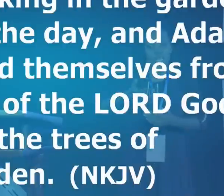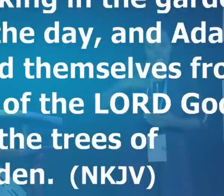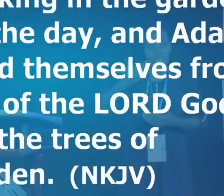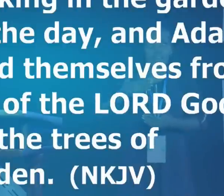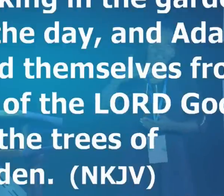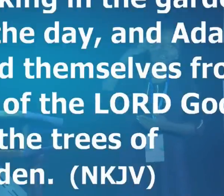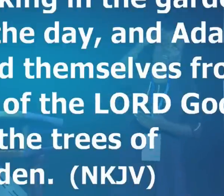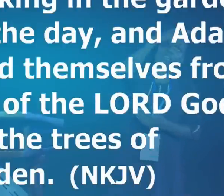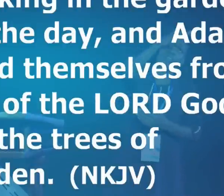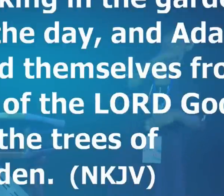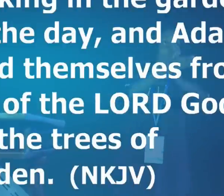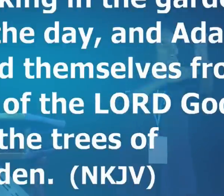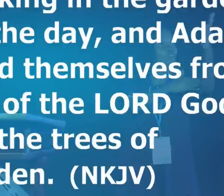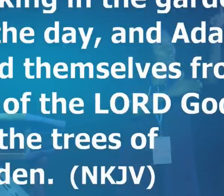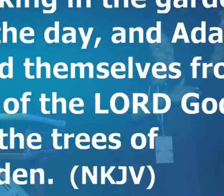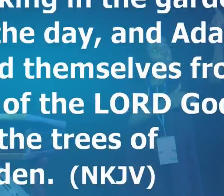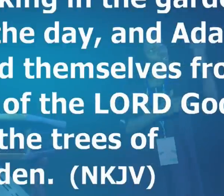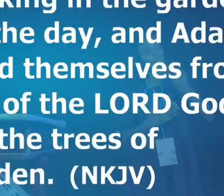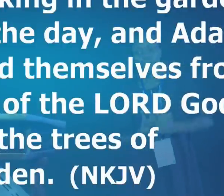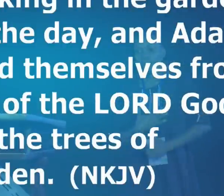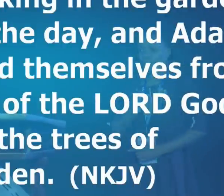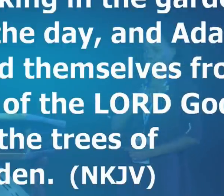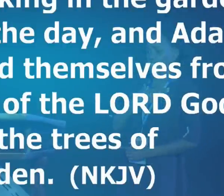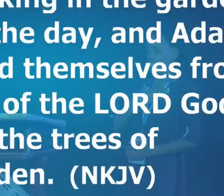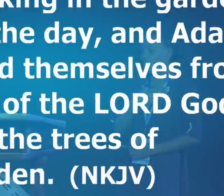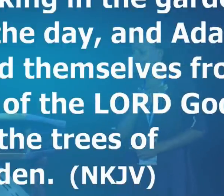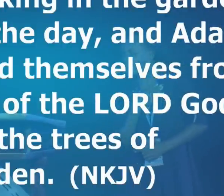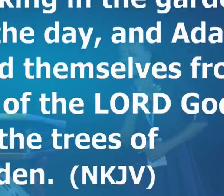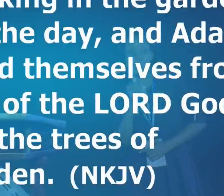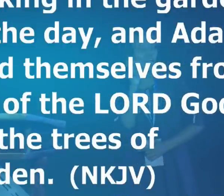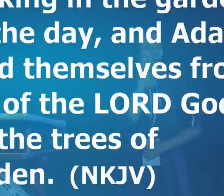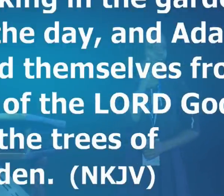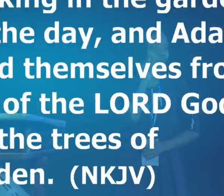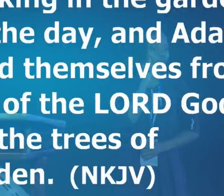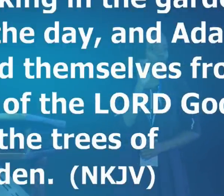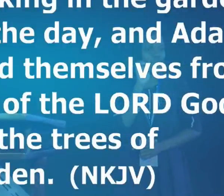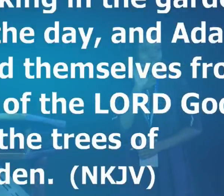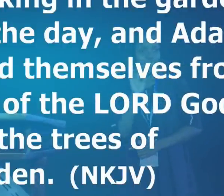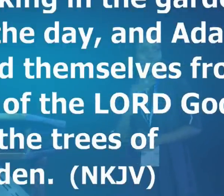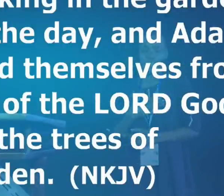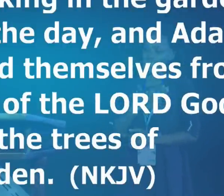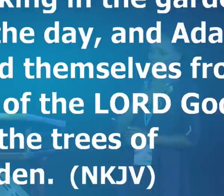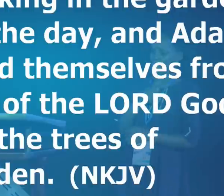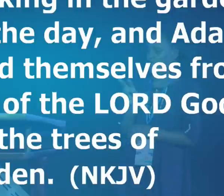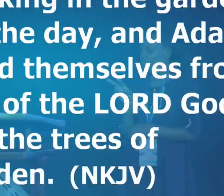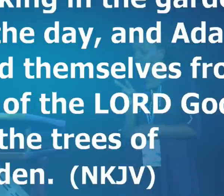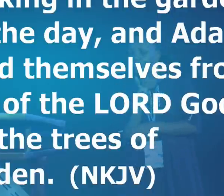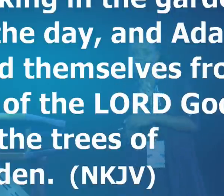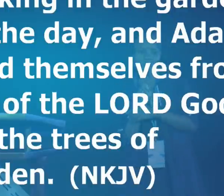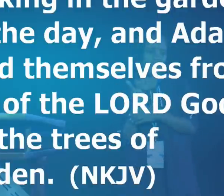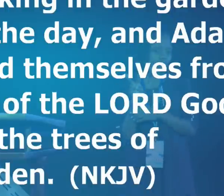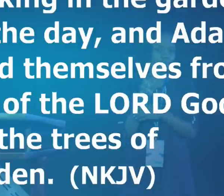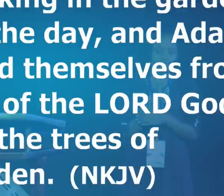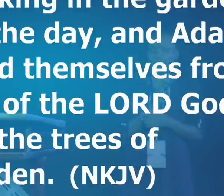kawungezi mukama yajjanga okucheekinga ku bantu be. That the Lord always came in the cool of the day to check on